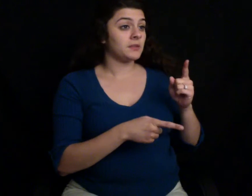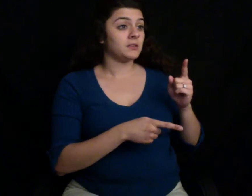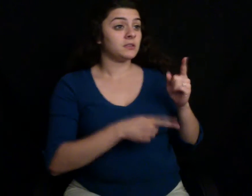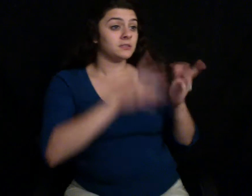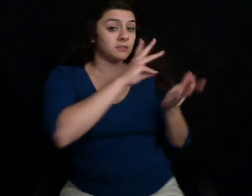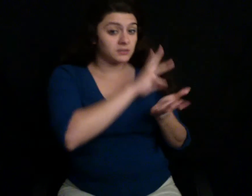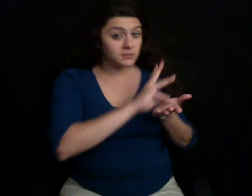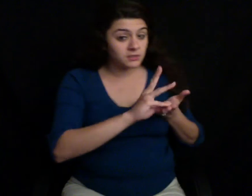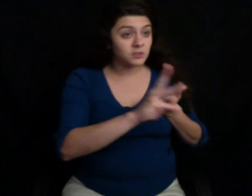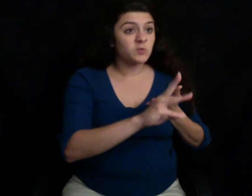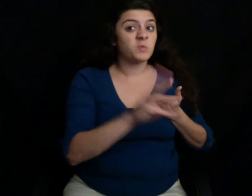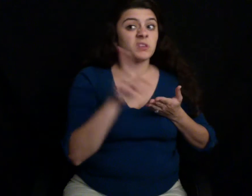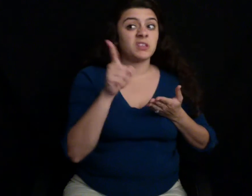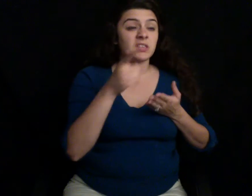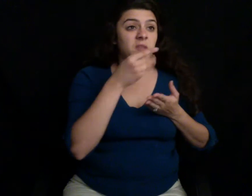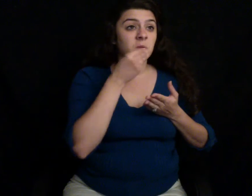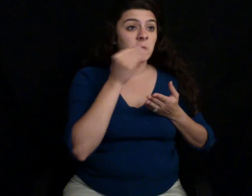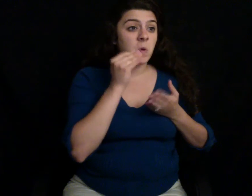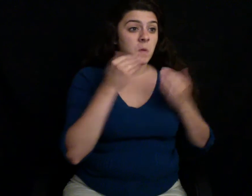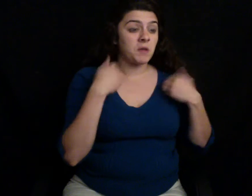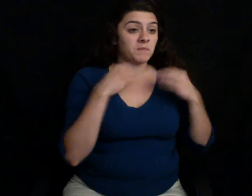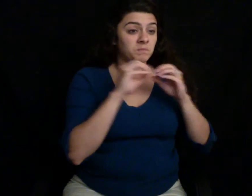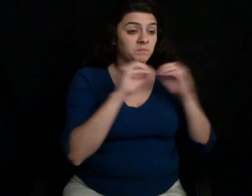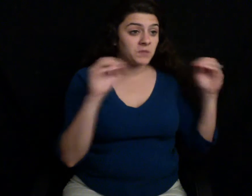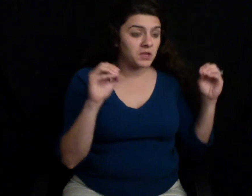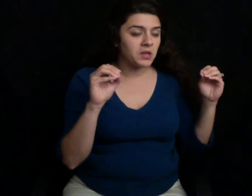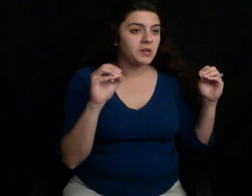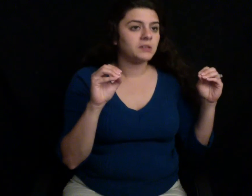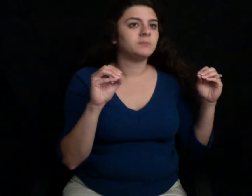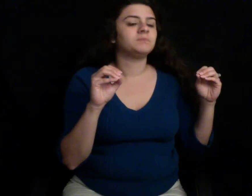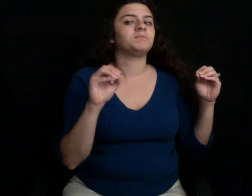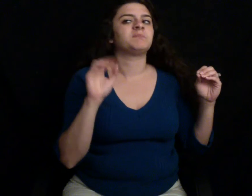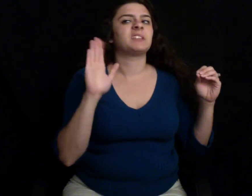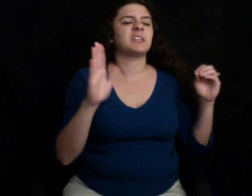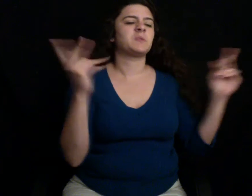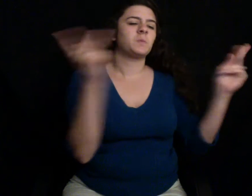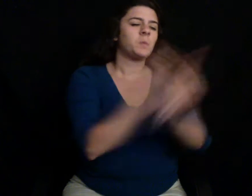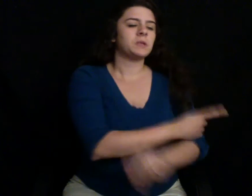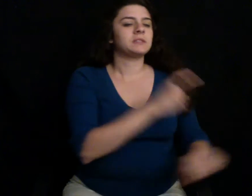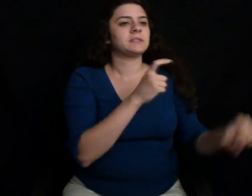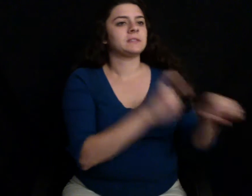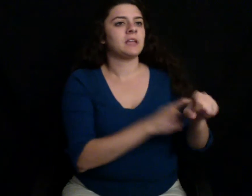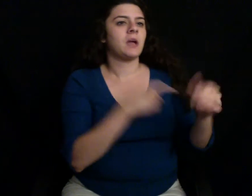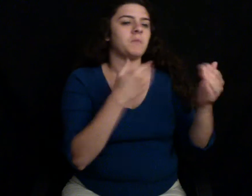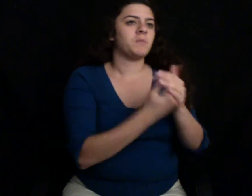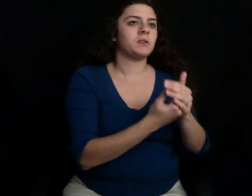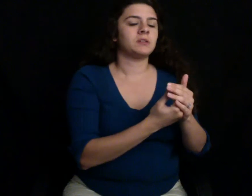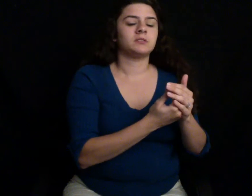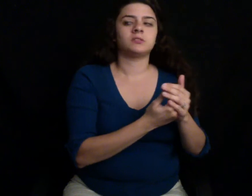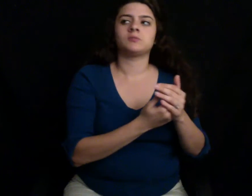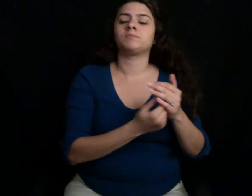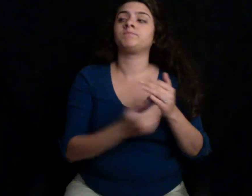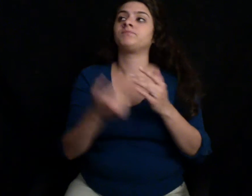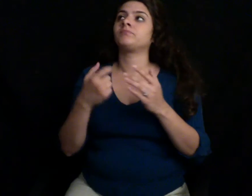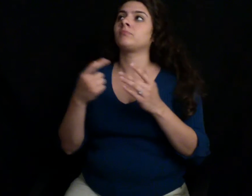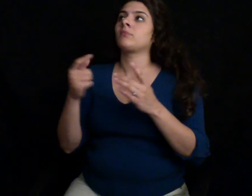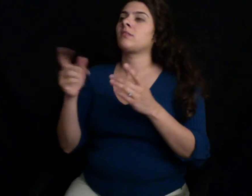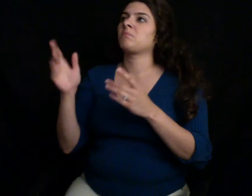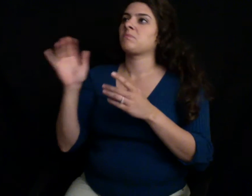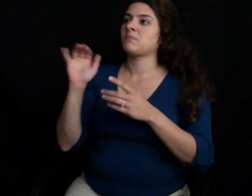everywhere he could, Daystorm had finally reached his breaking point. Doing all those shows throughout that time when I was in Harlem